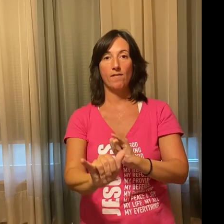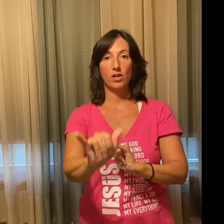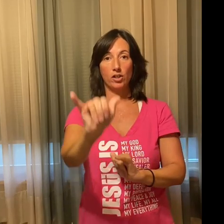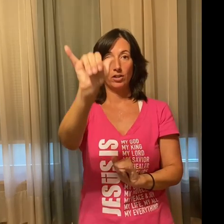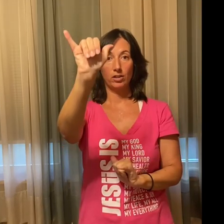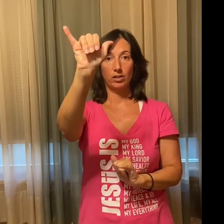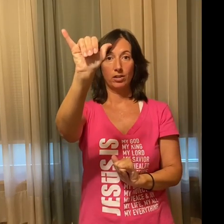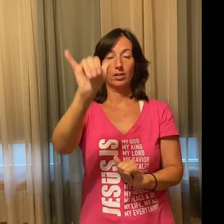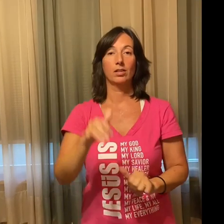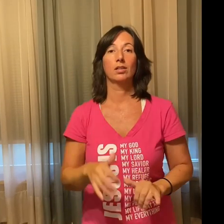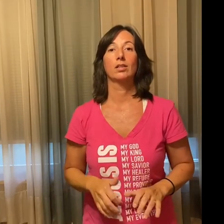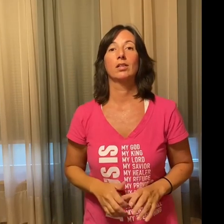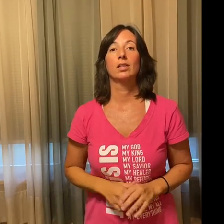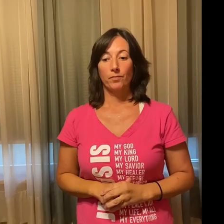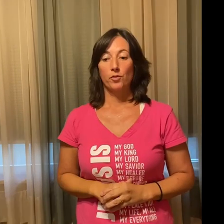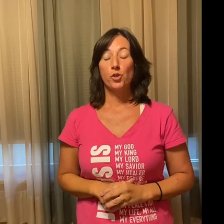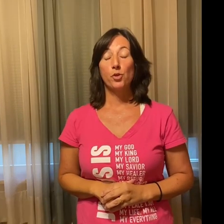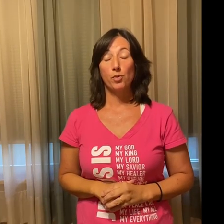forever.